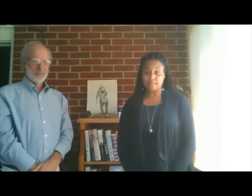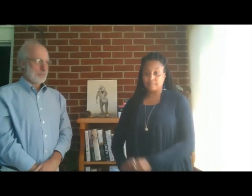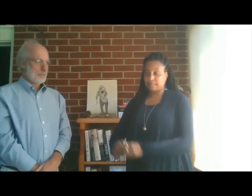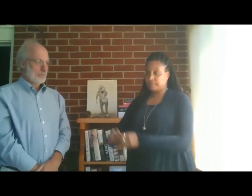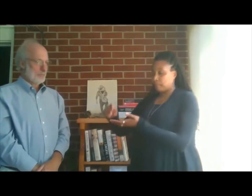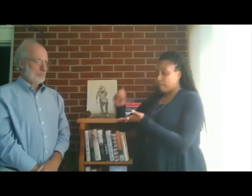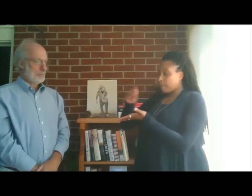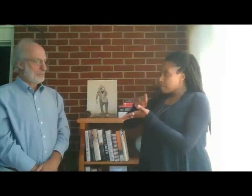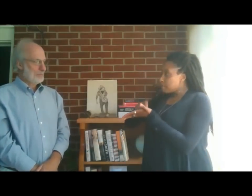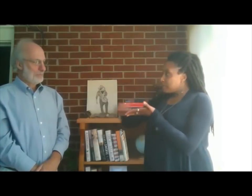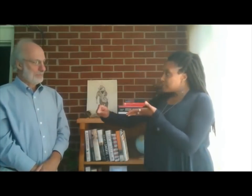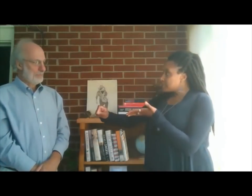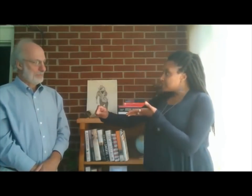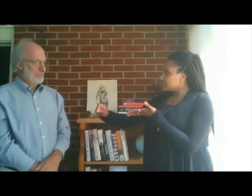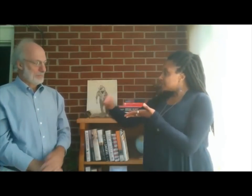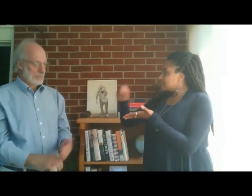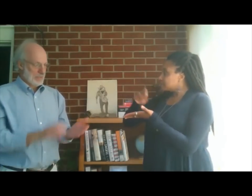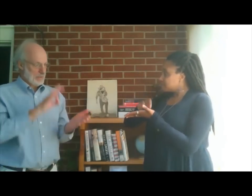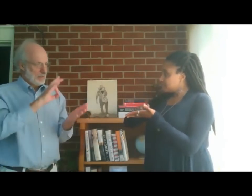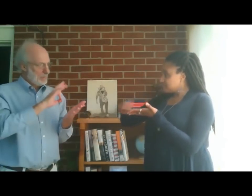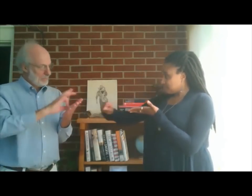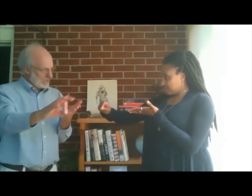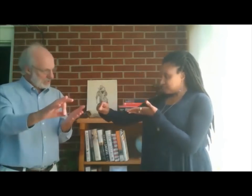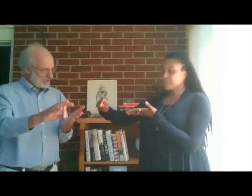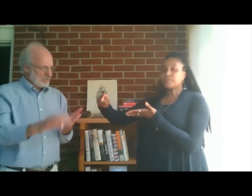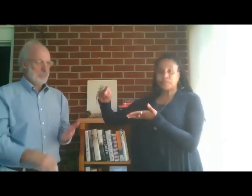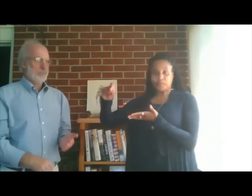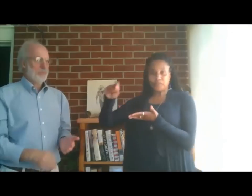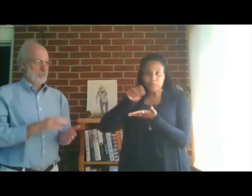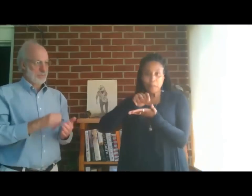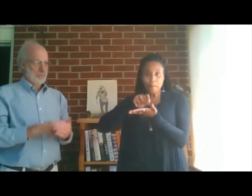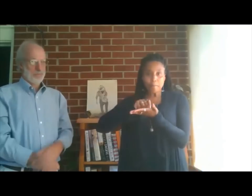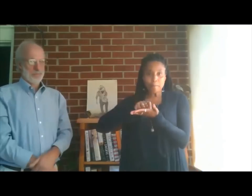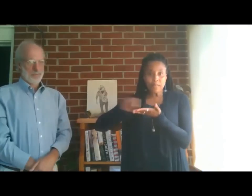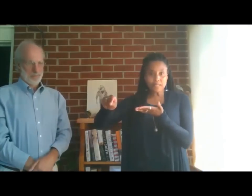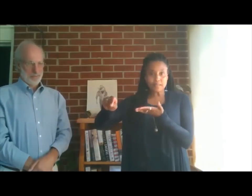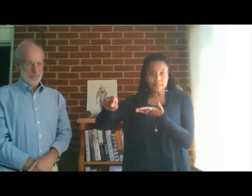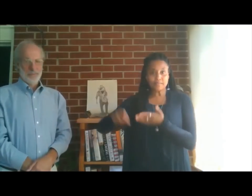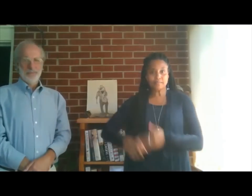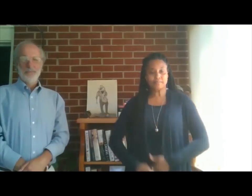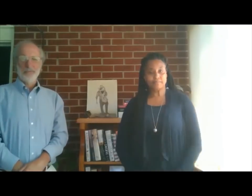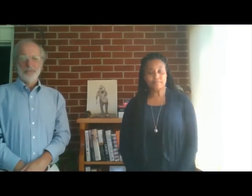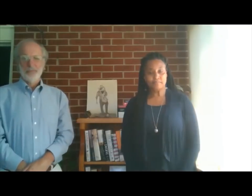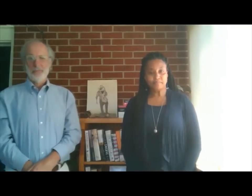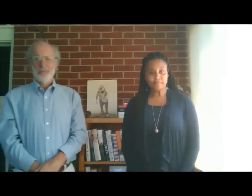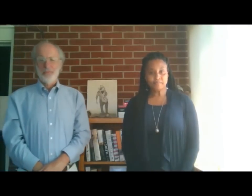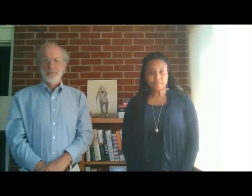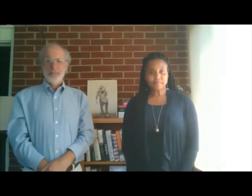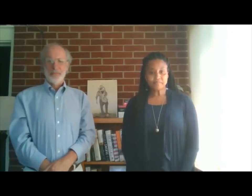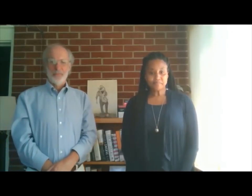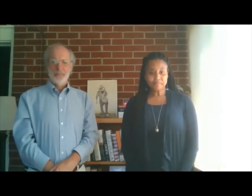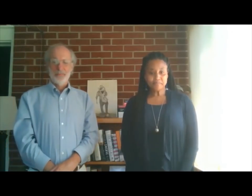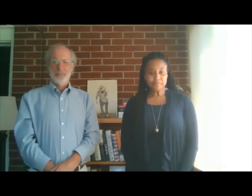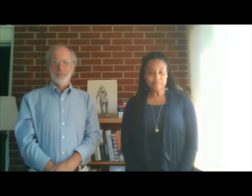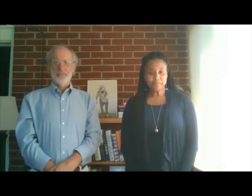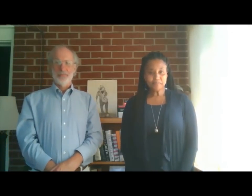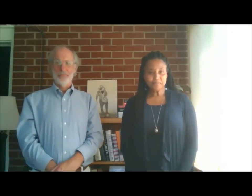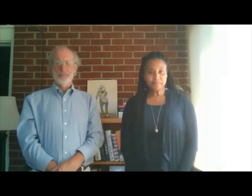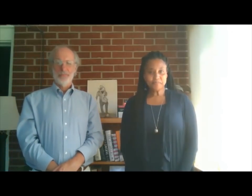Pencil. Pencil. Pencil. Pencil.